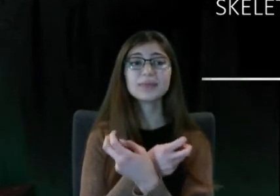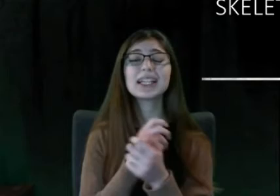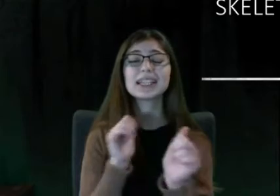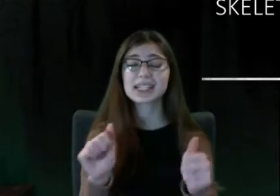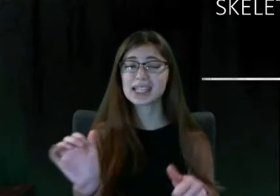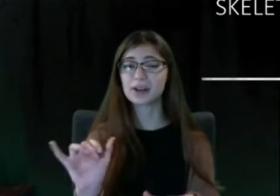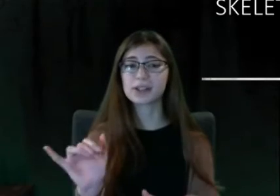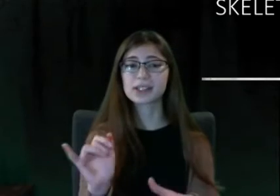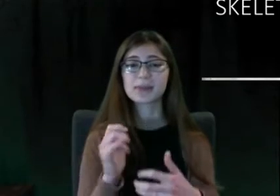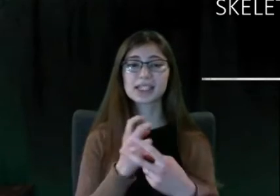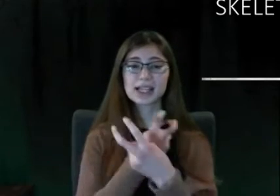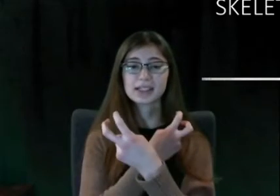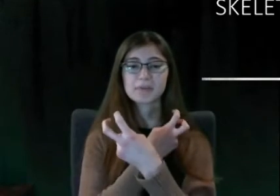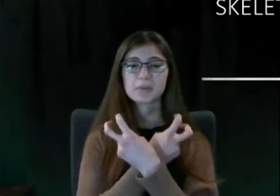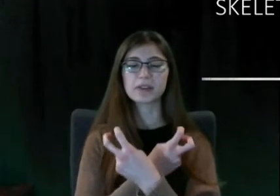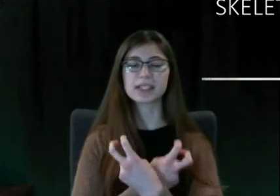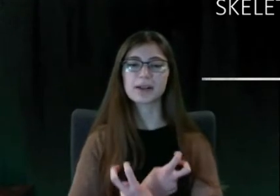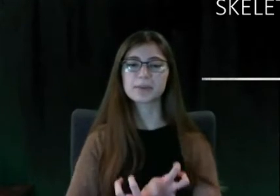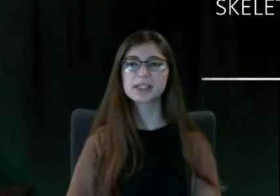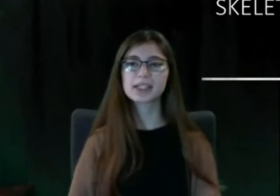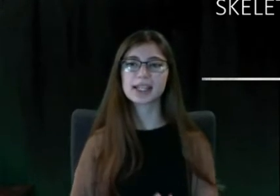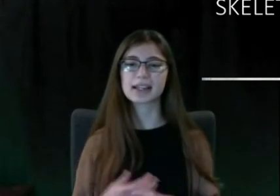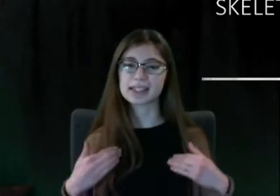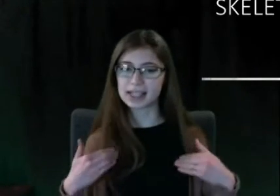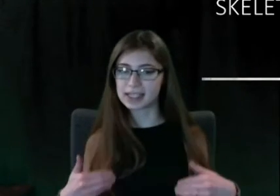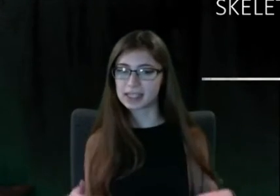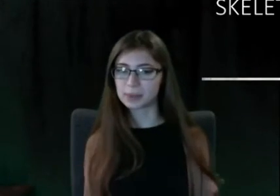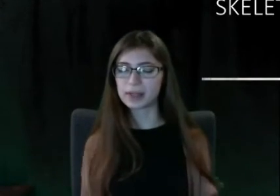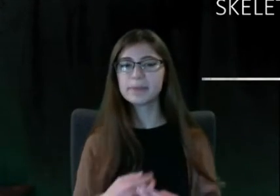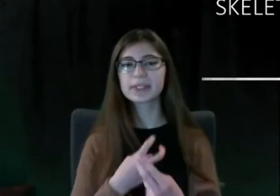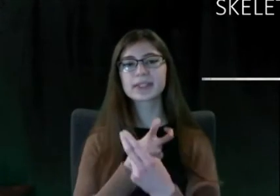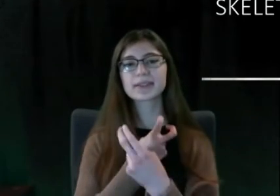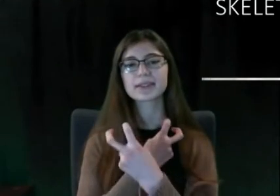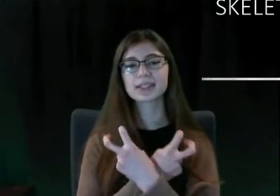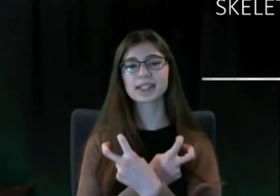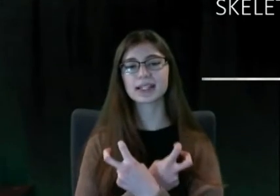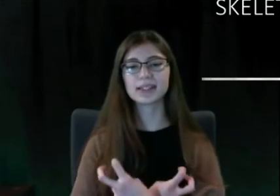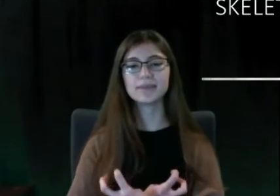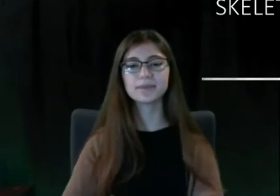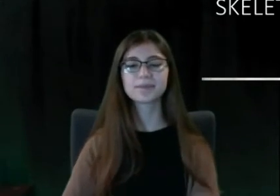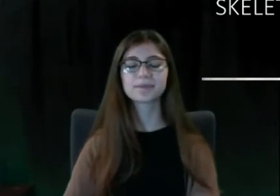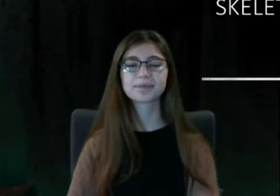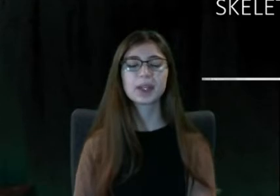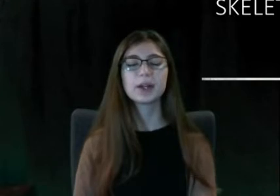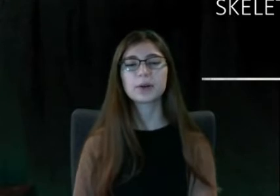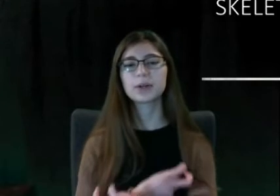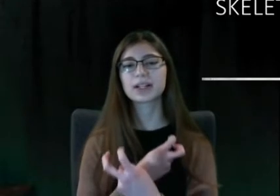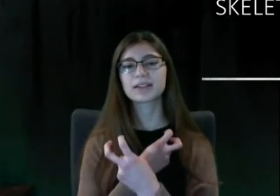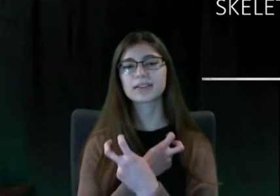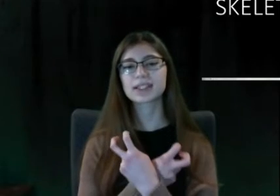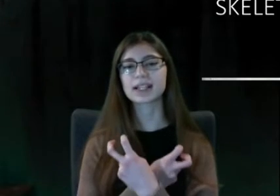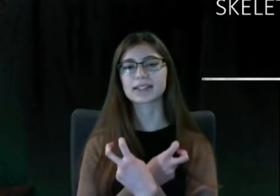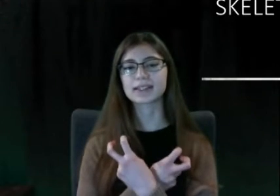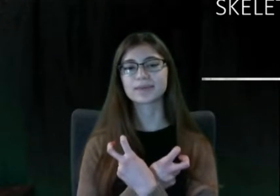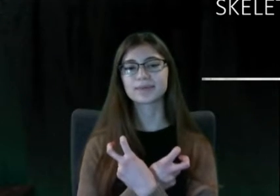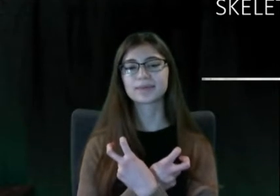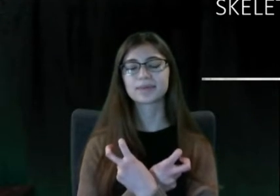This can also be signed moving downwards like a skeleton's ribs, skeleton, or skeleton.